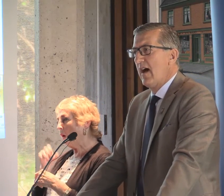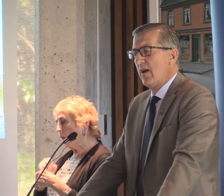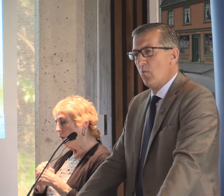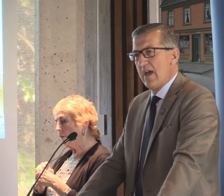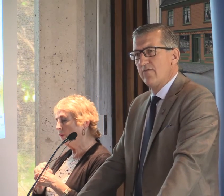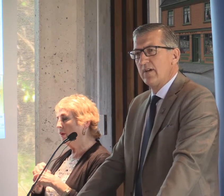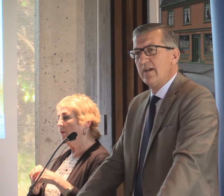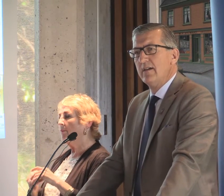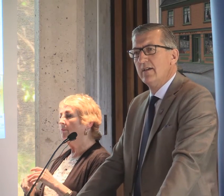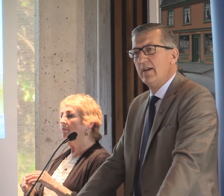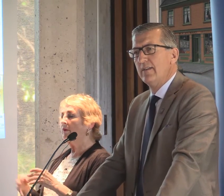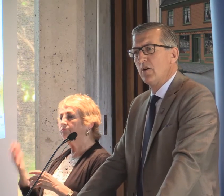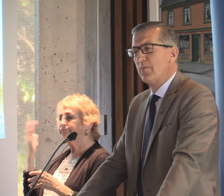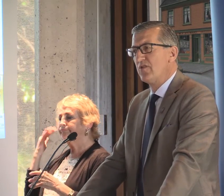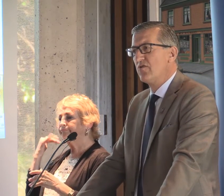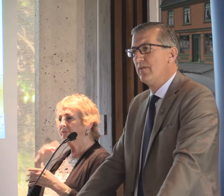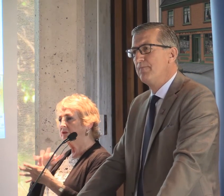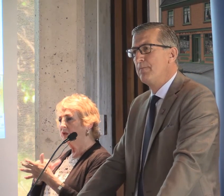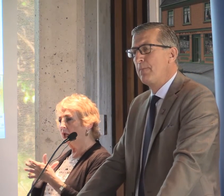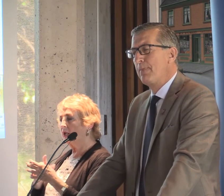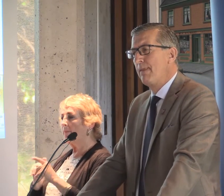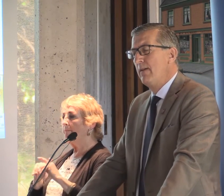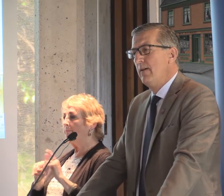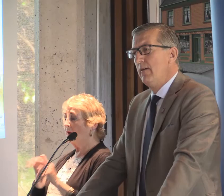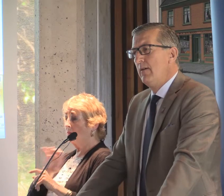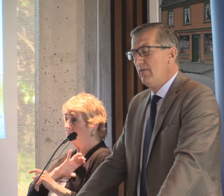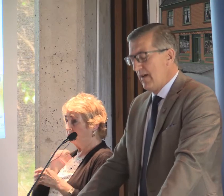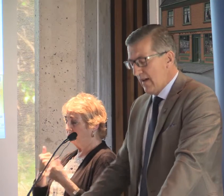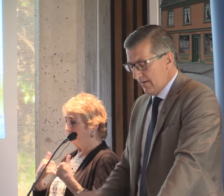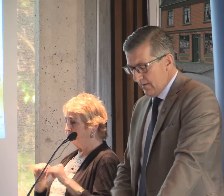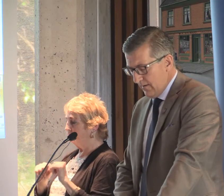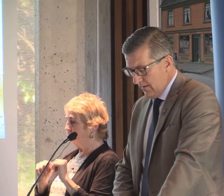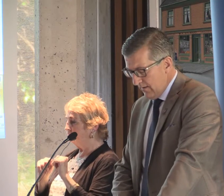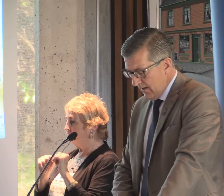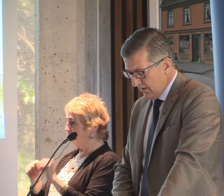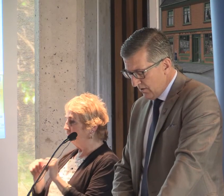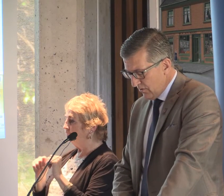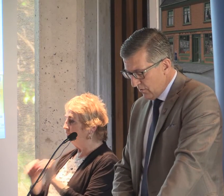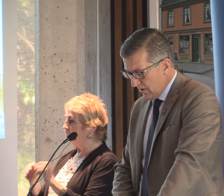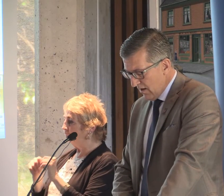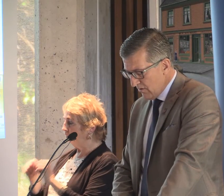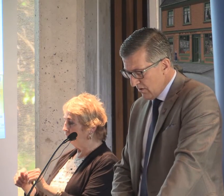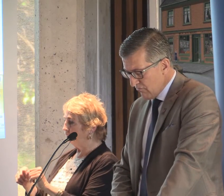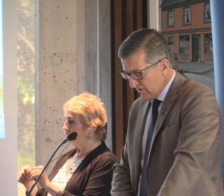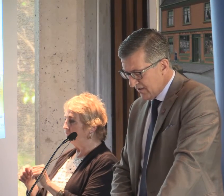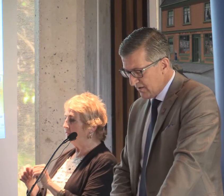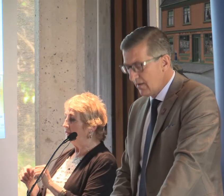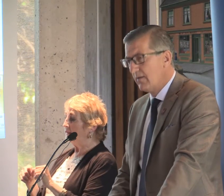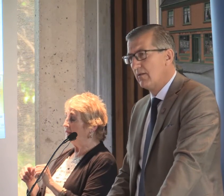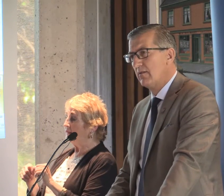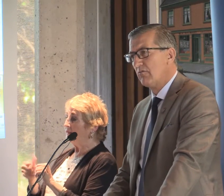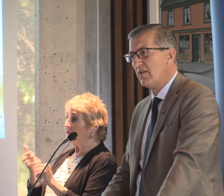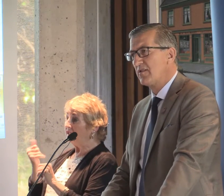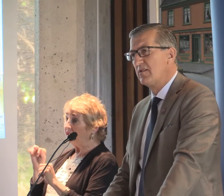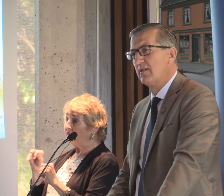been unwavering in their position that if there are